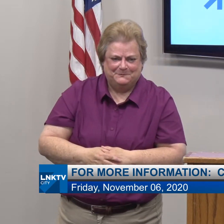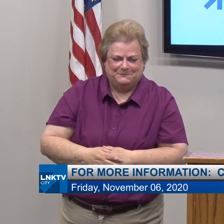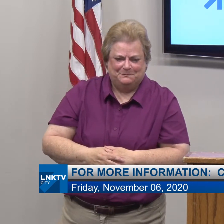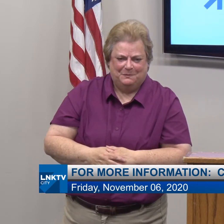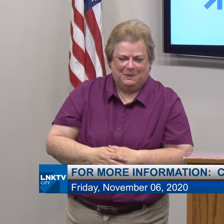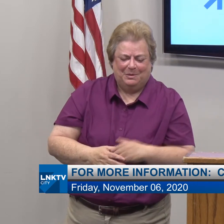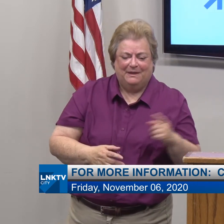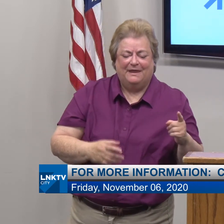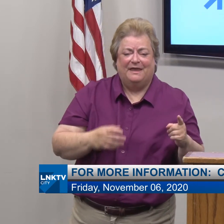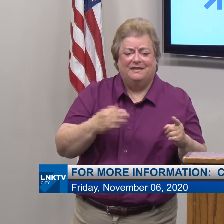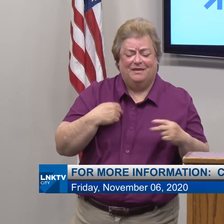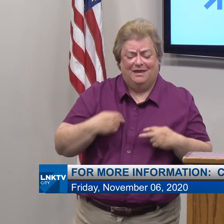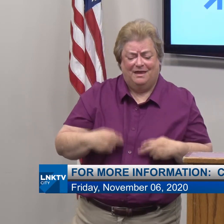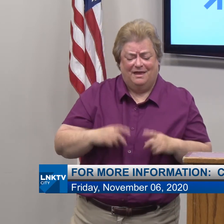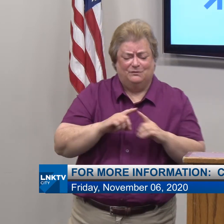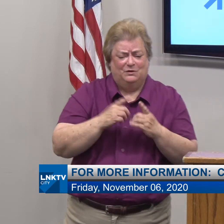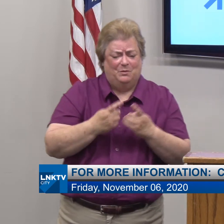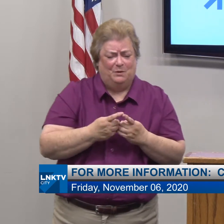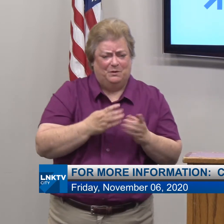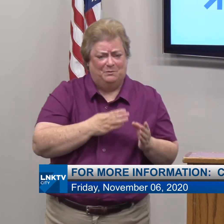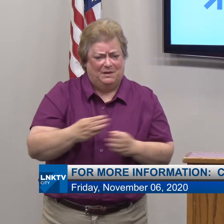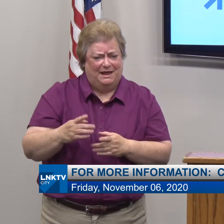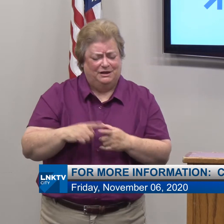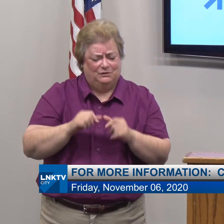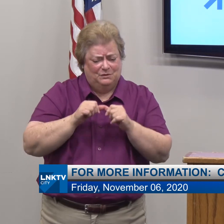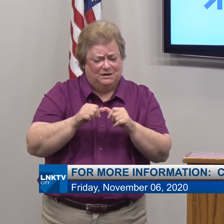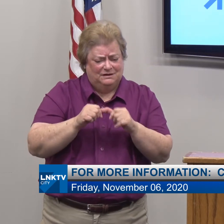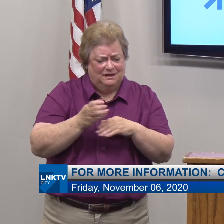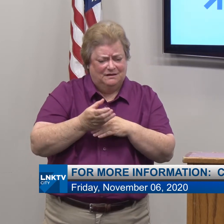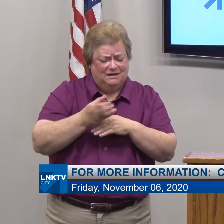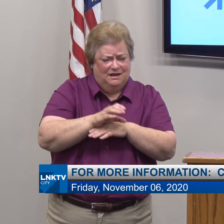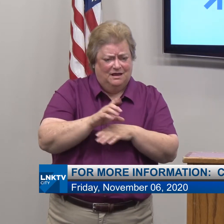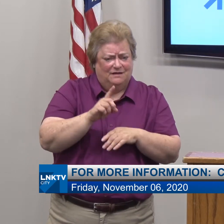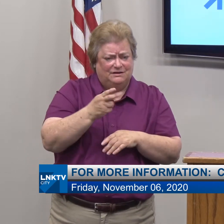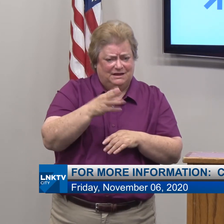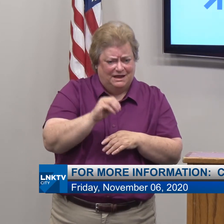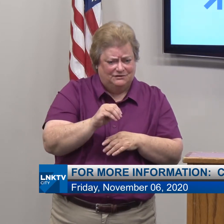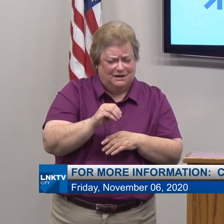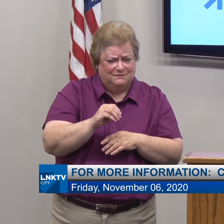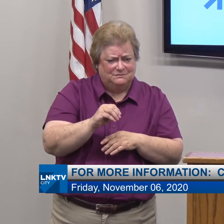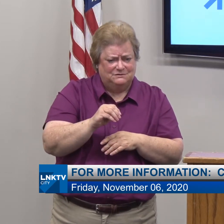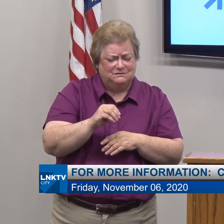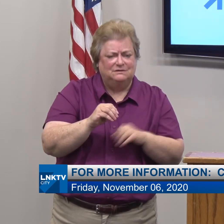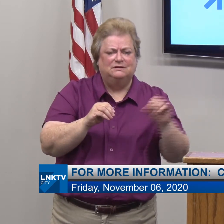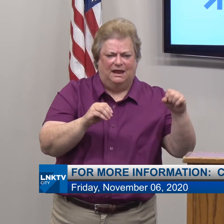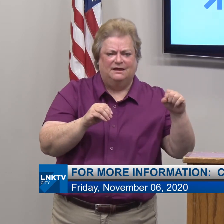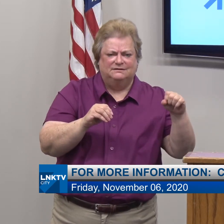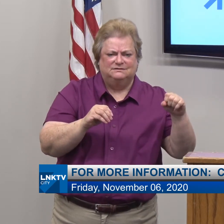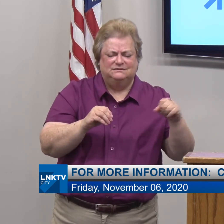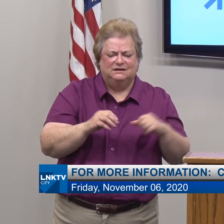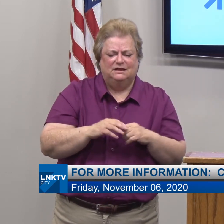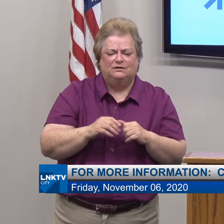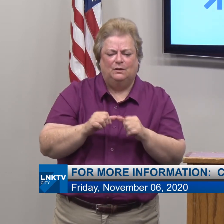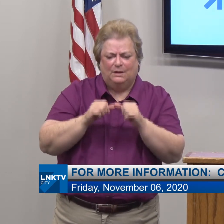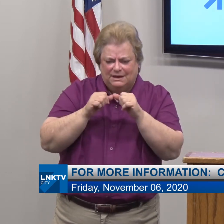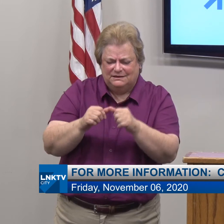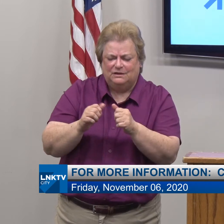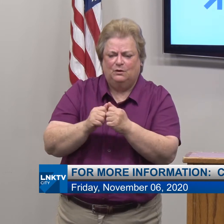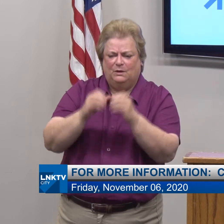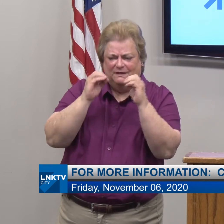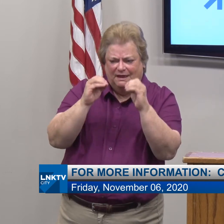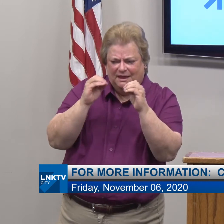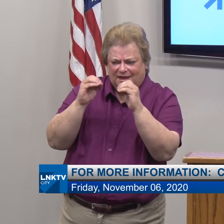The health department planning to sort of continue its enforcement of the DHM Yes. sort of strategy with education and